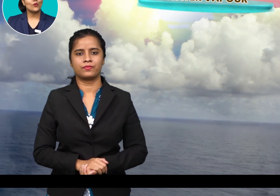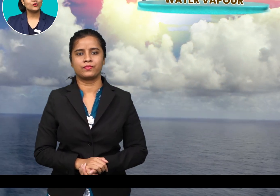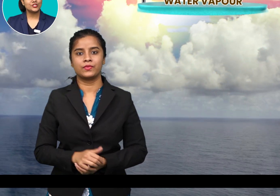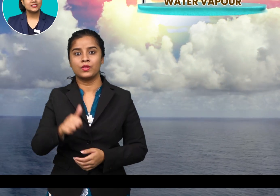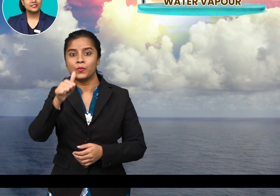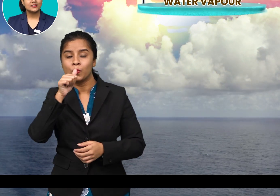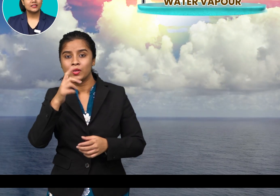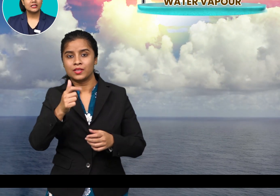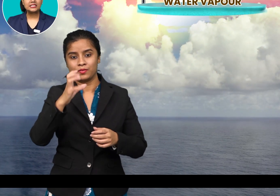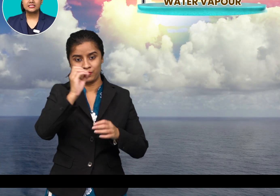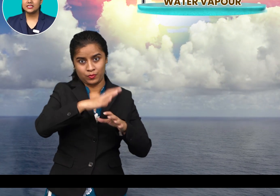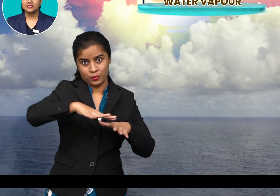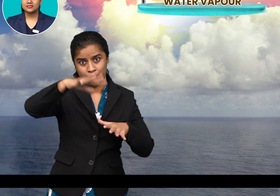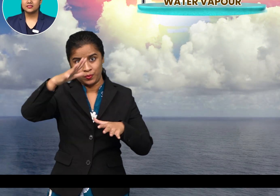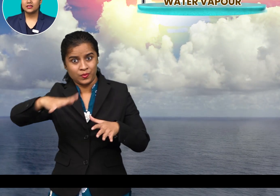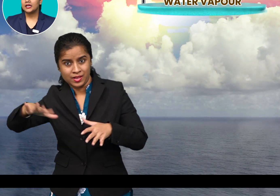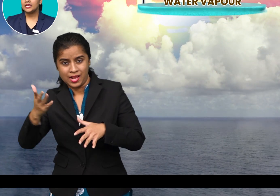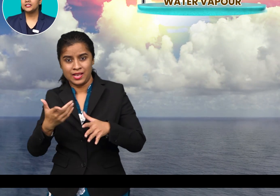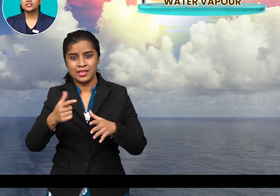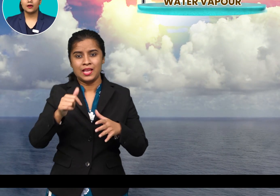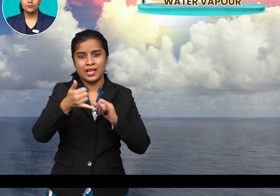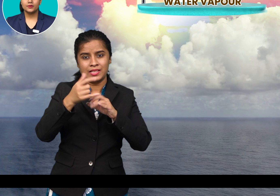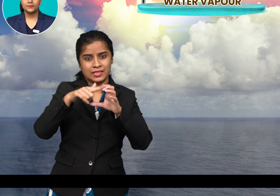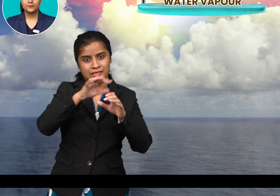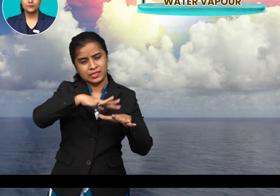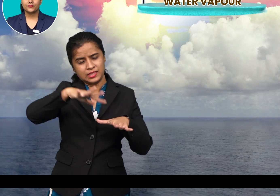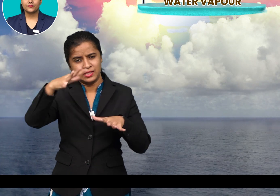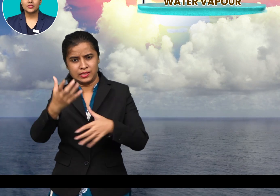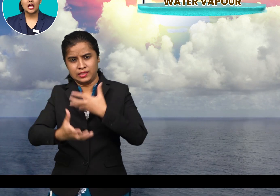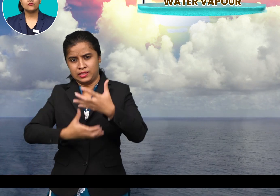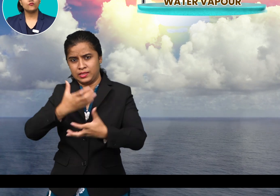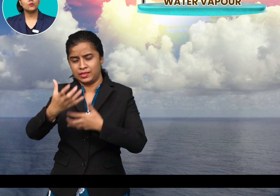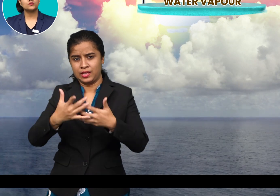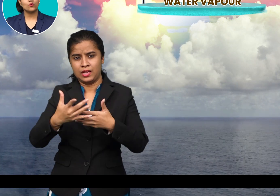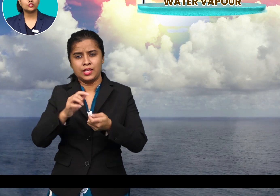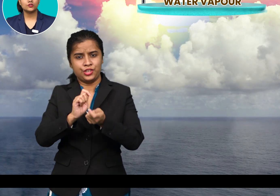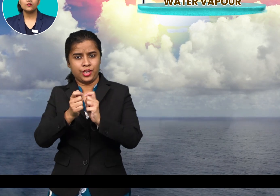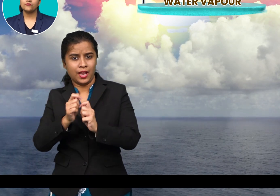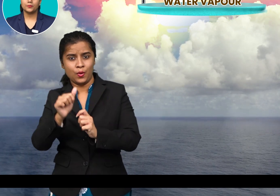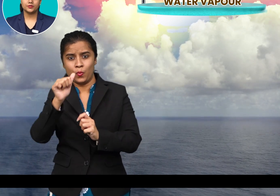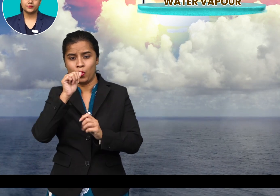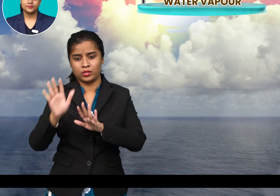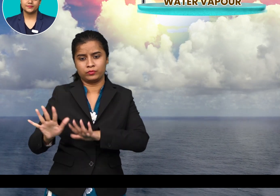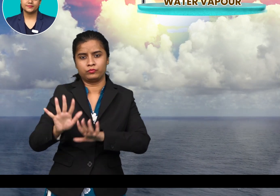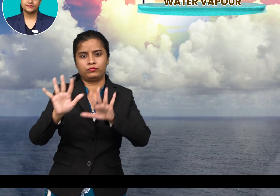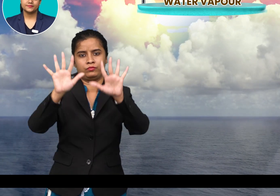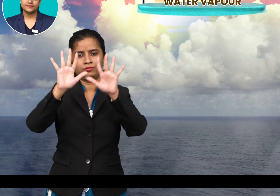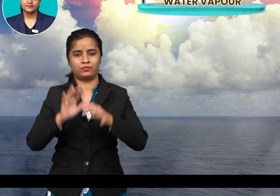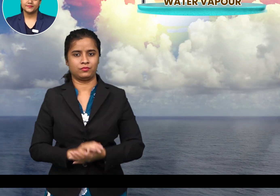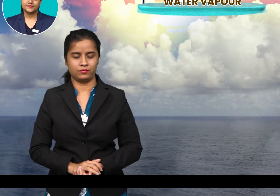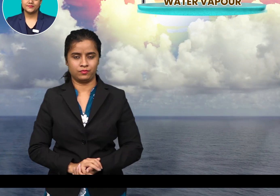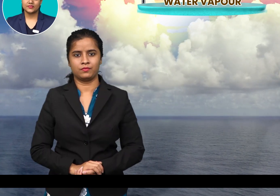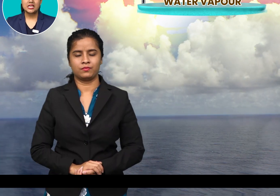Water in oceans and seas heats up and forms water vapour.